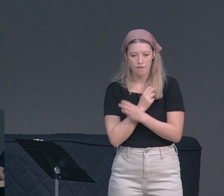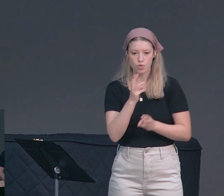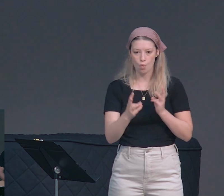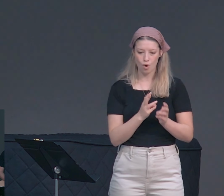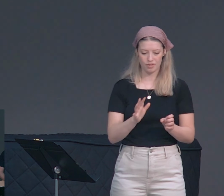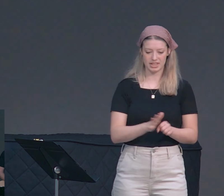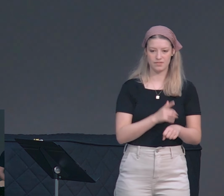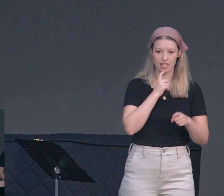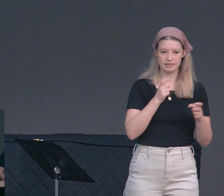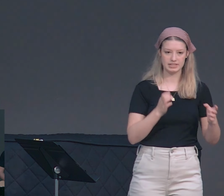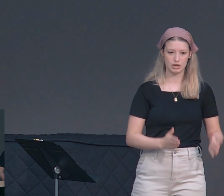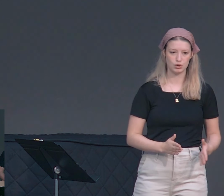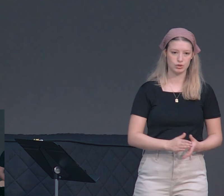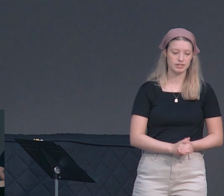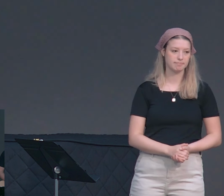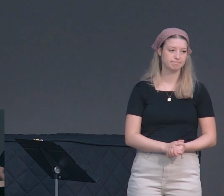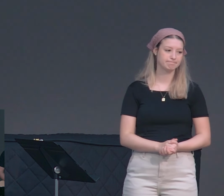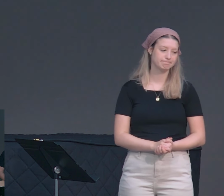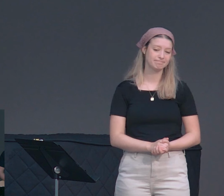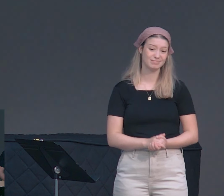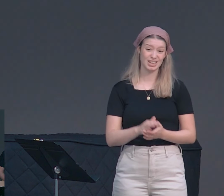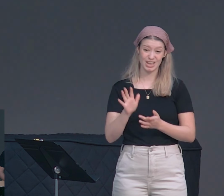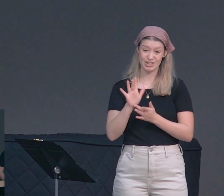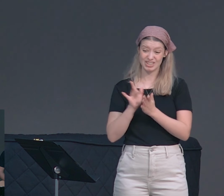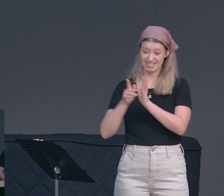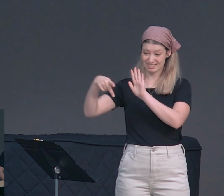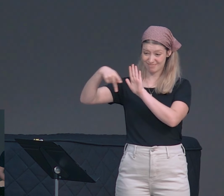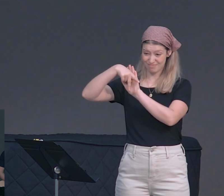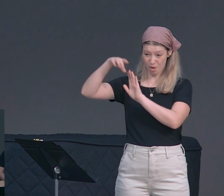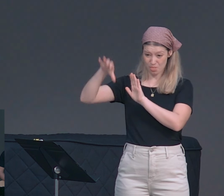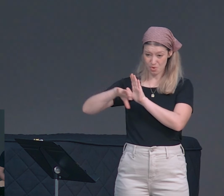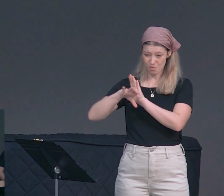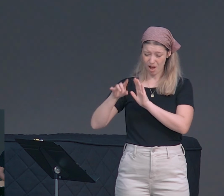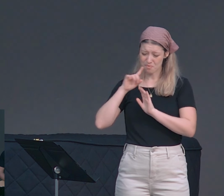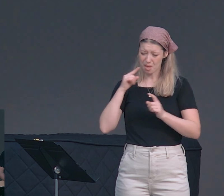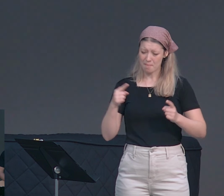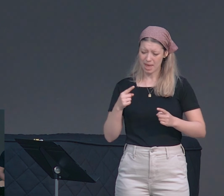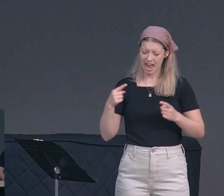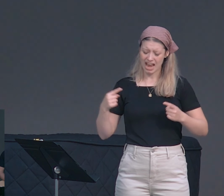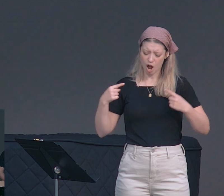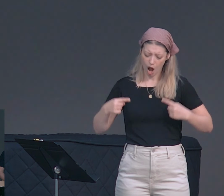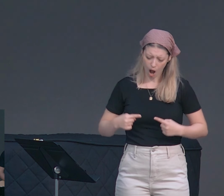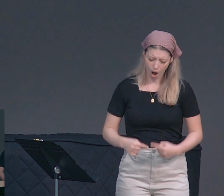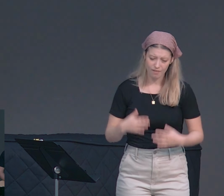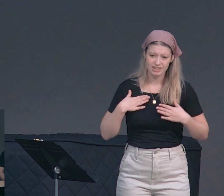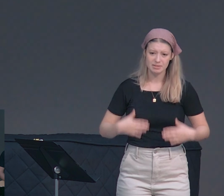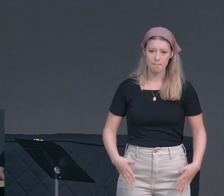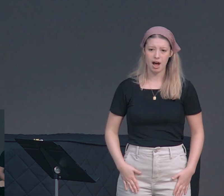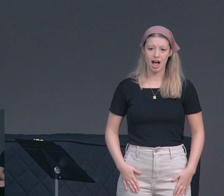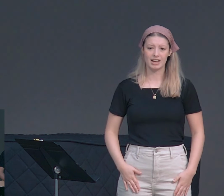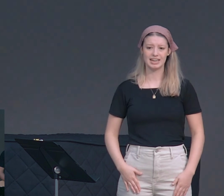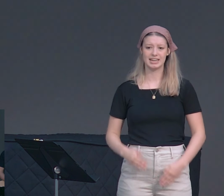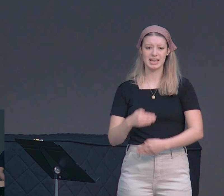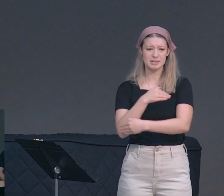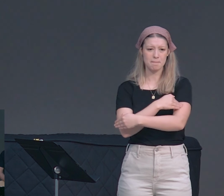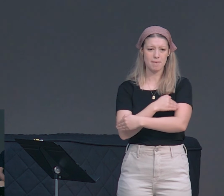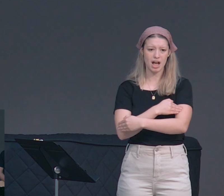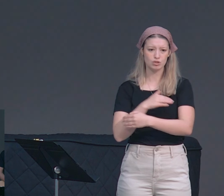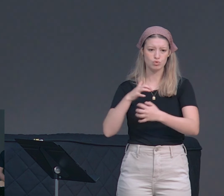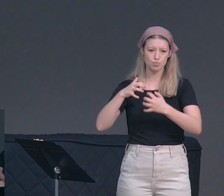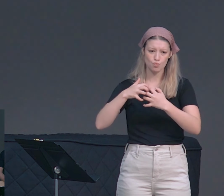sinners. Jesus hung there with pain surging through his body, tendons slowly